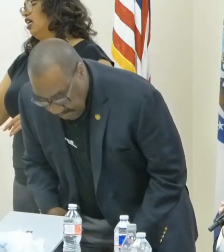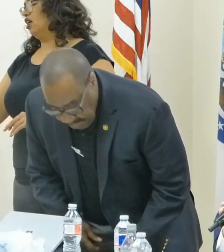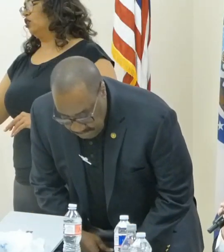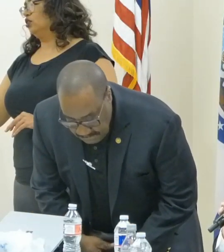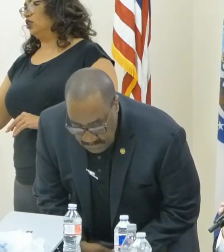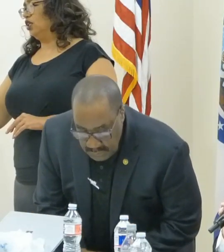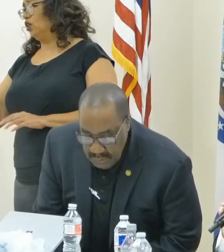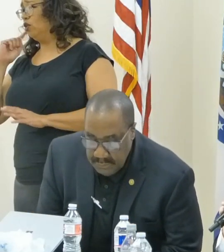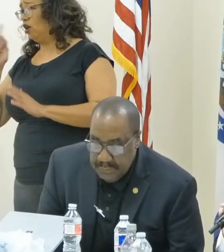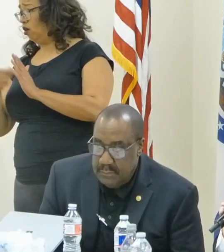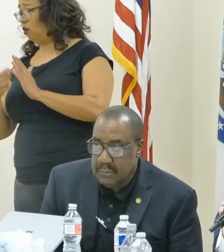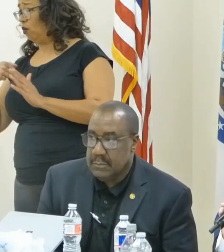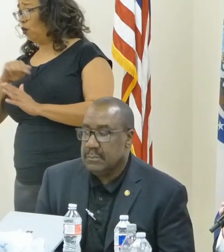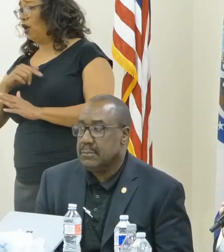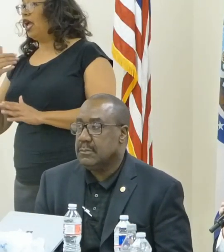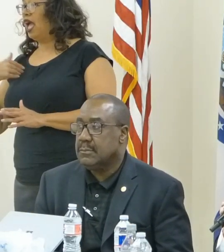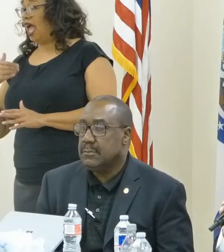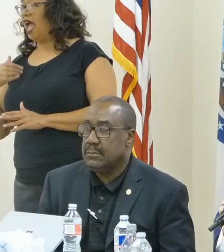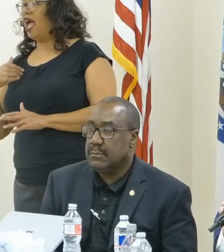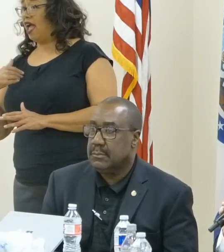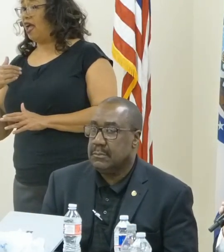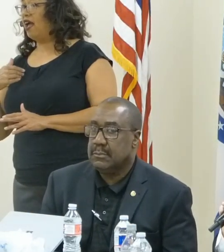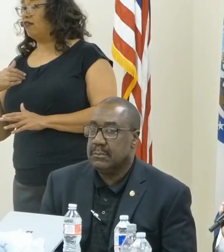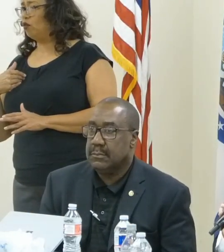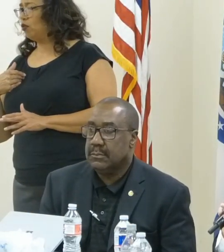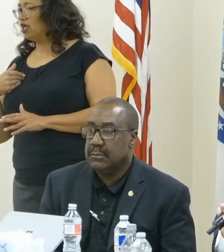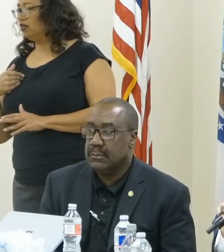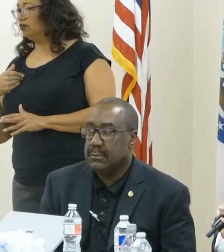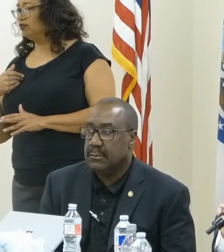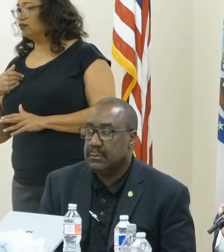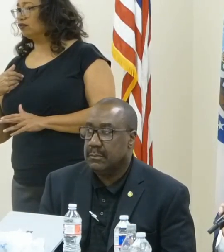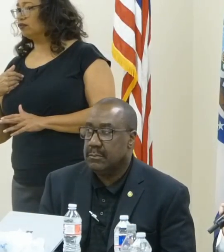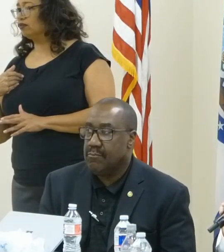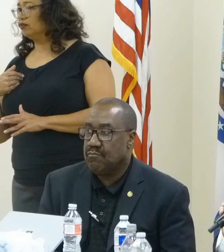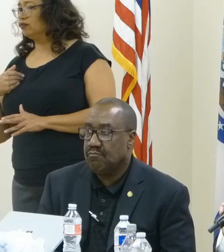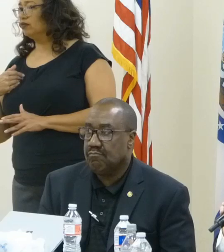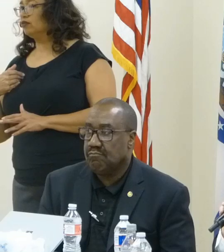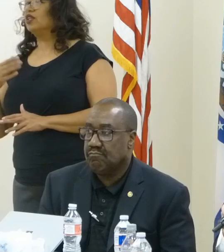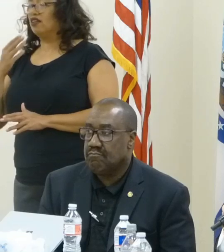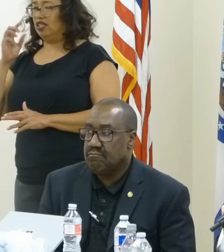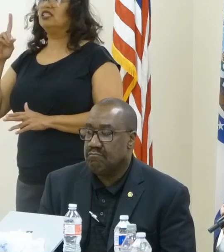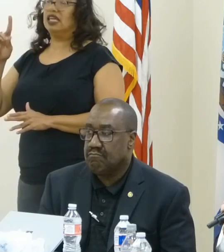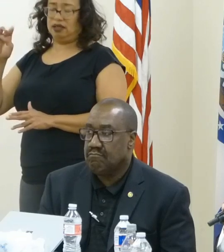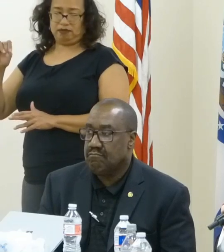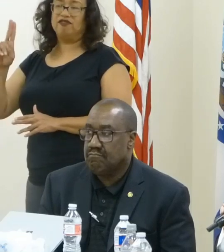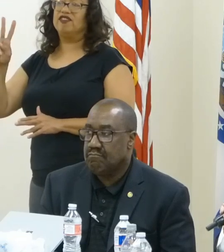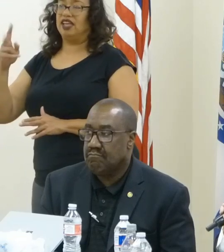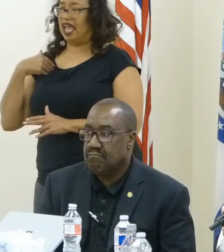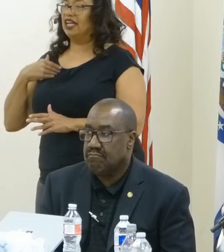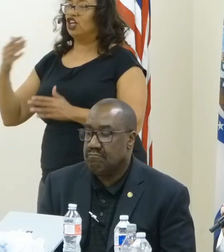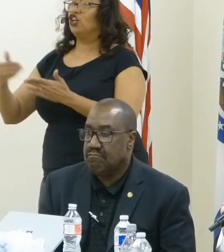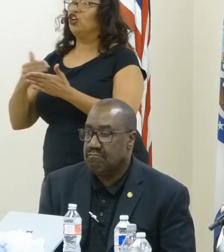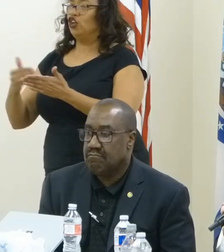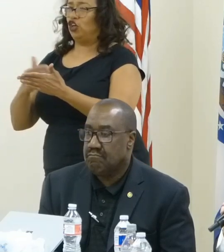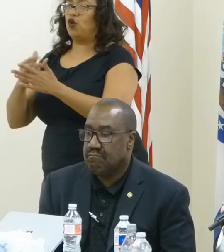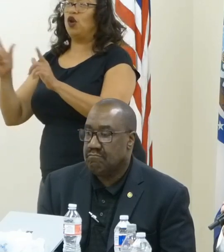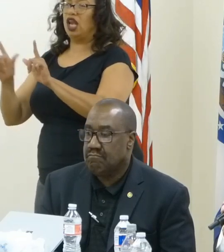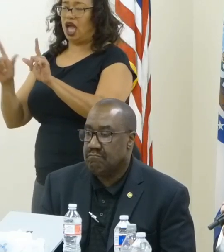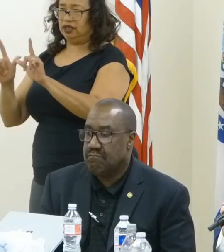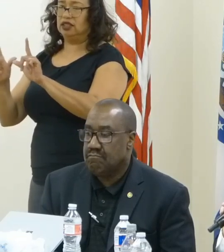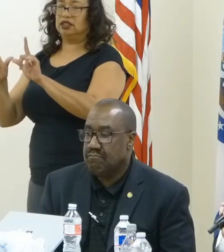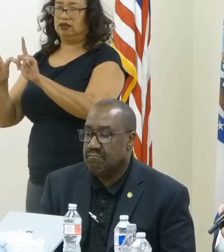plates. They're plates celebrating the bicentennial. Those plates were authorized and mandated by statute. There